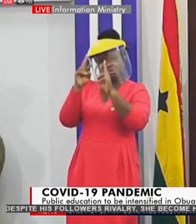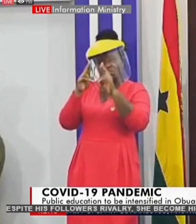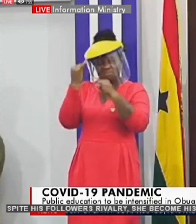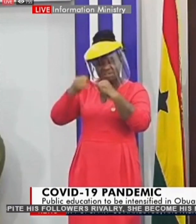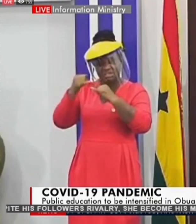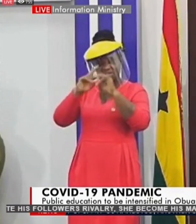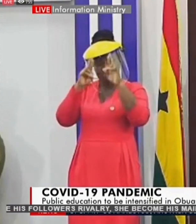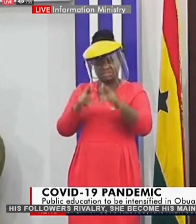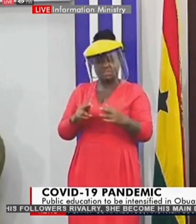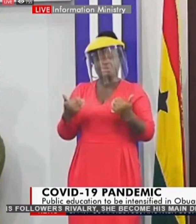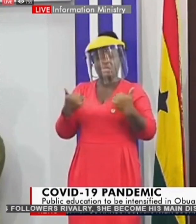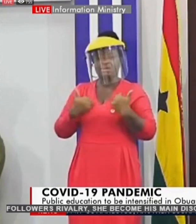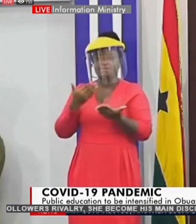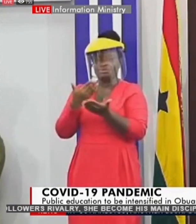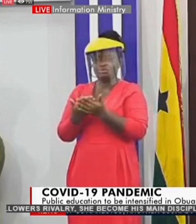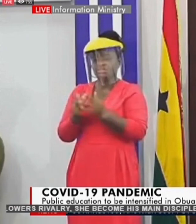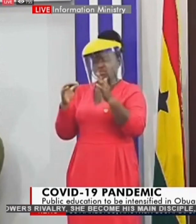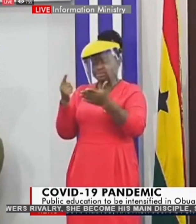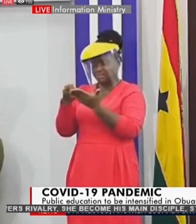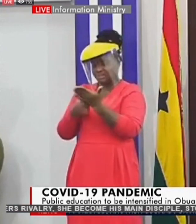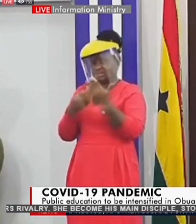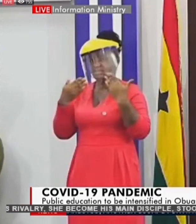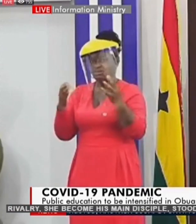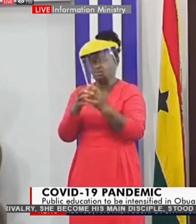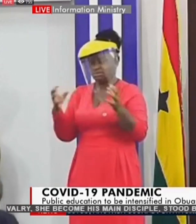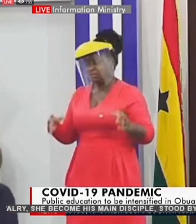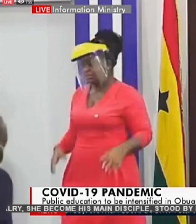have a good discussion. Thank you very much.